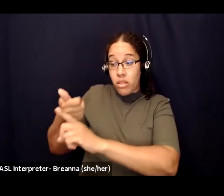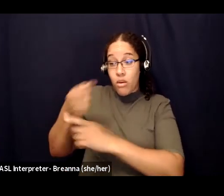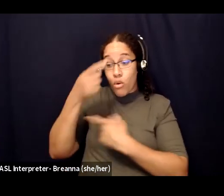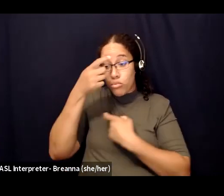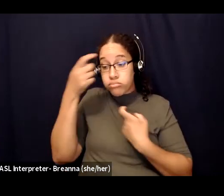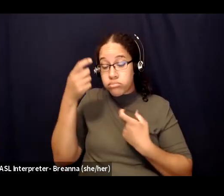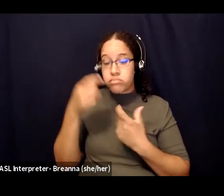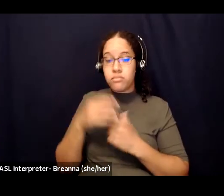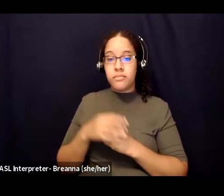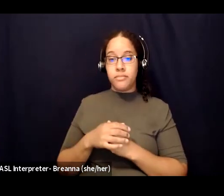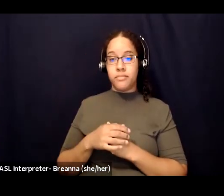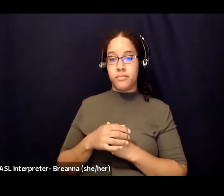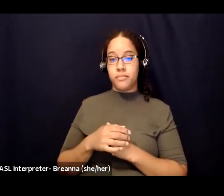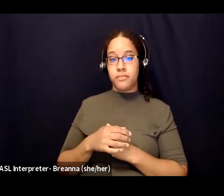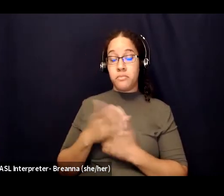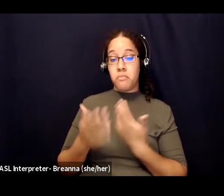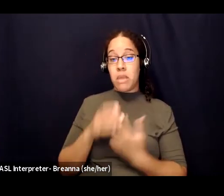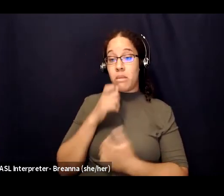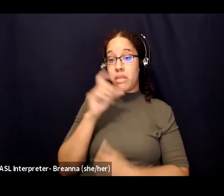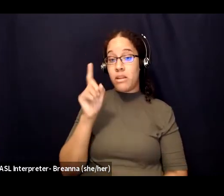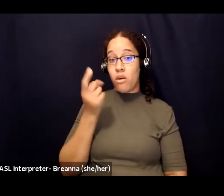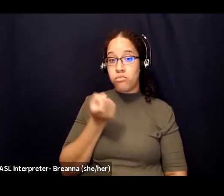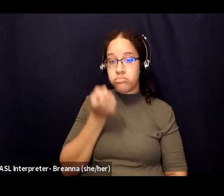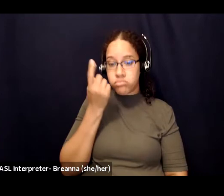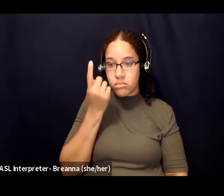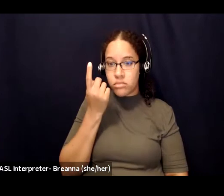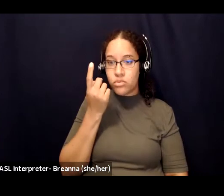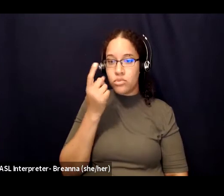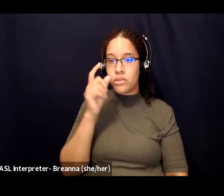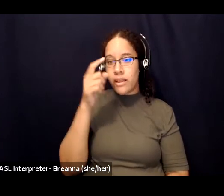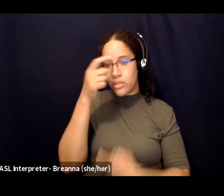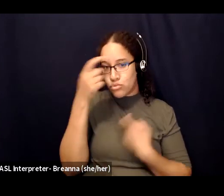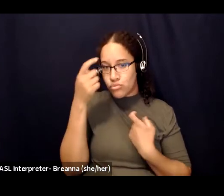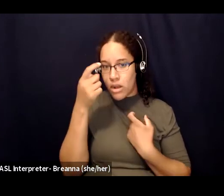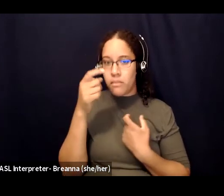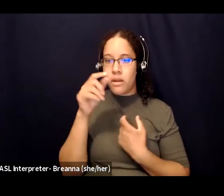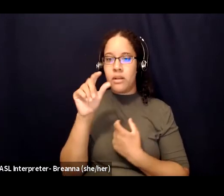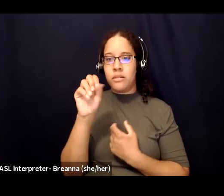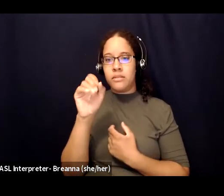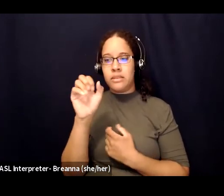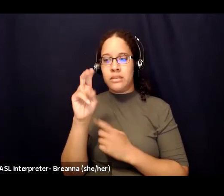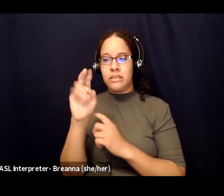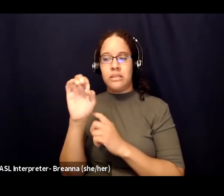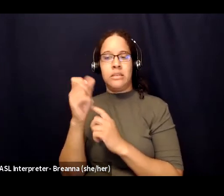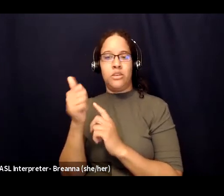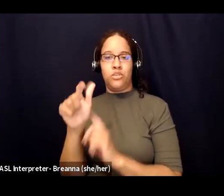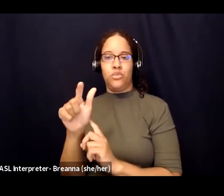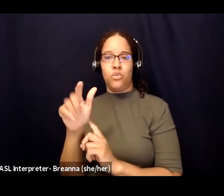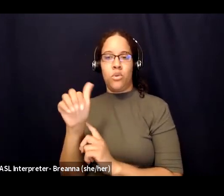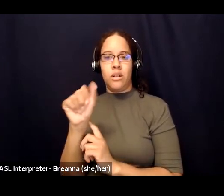like this due to not understanding trauma sexual assault and and the impact that it can have and then again considering if that's someone that you feel